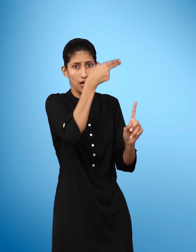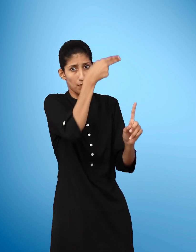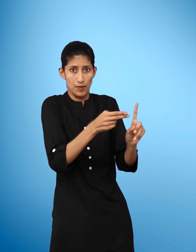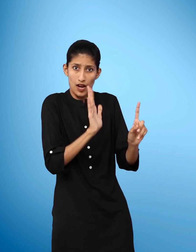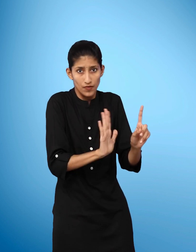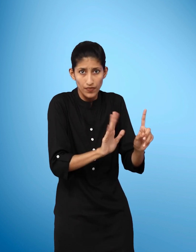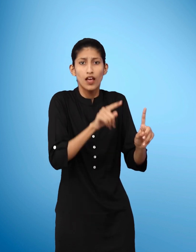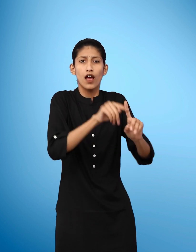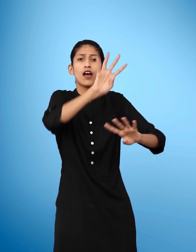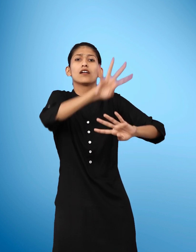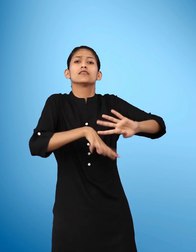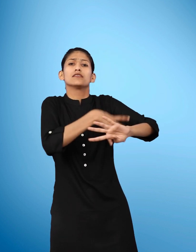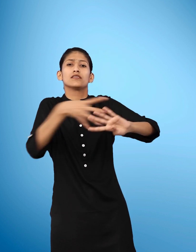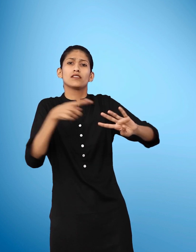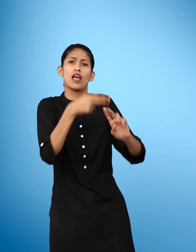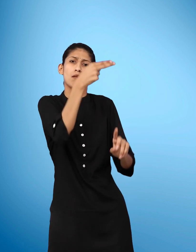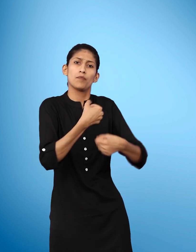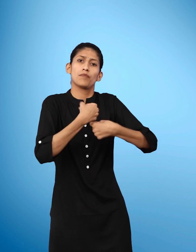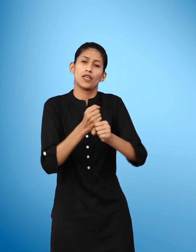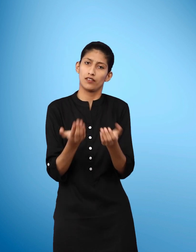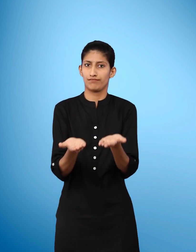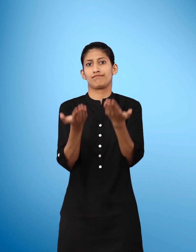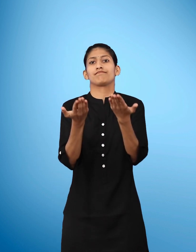Make a list of all the things that are mentioned.